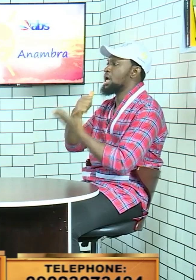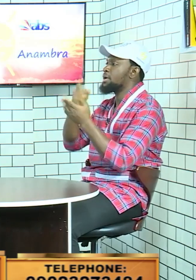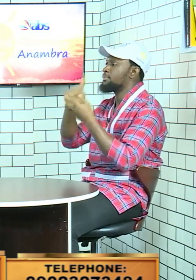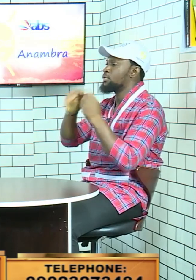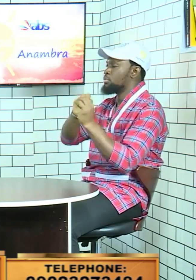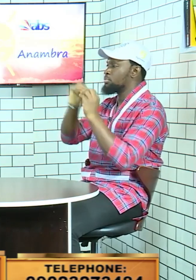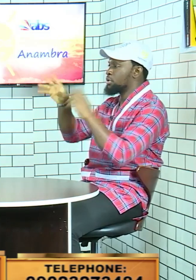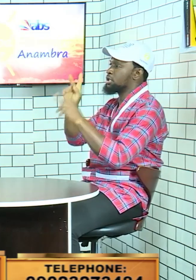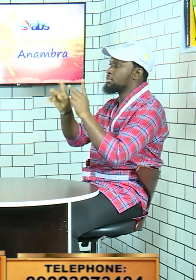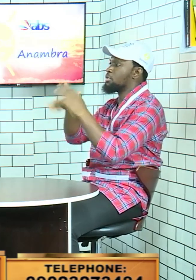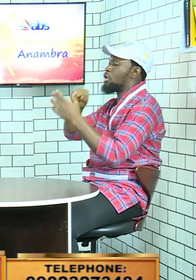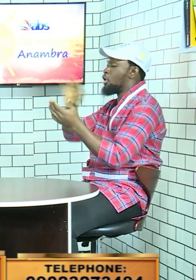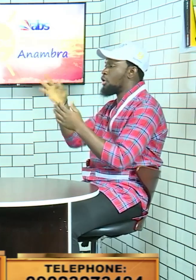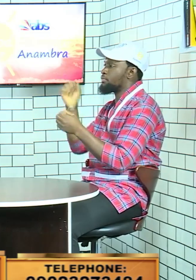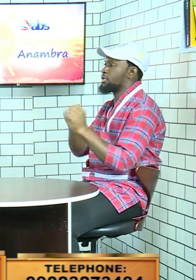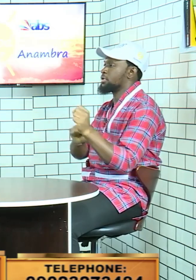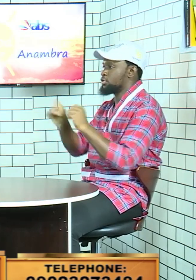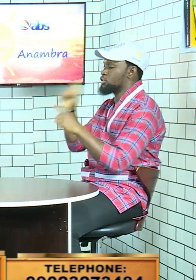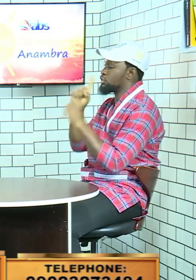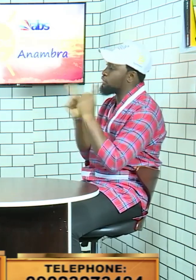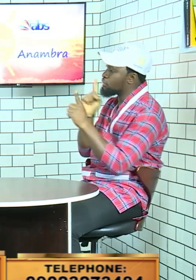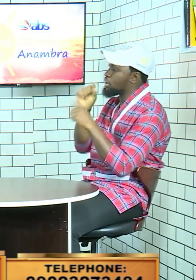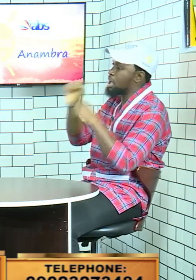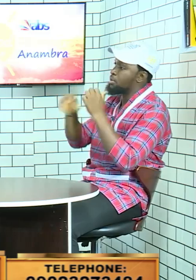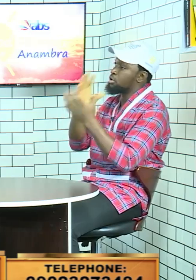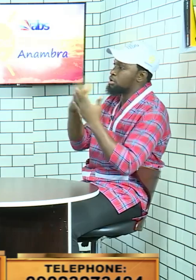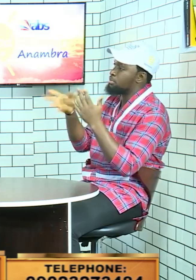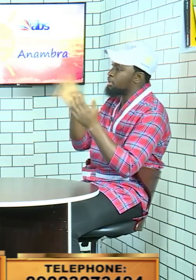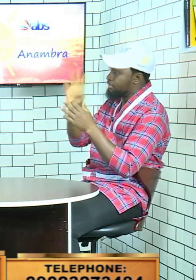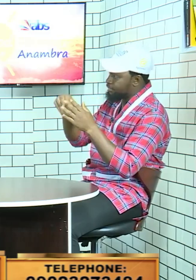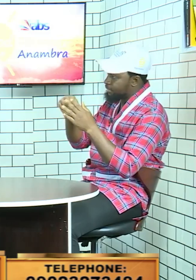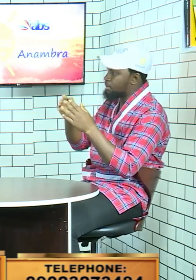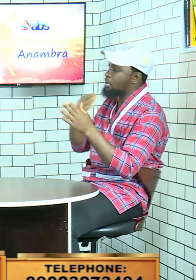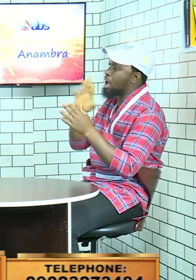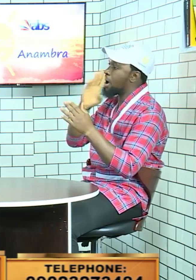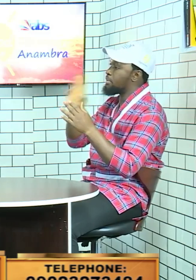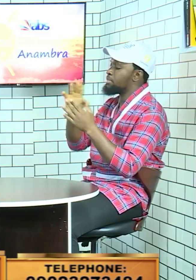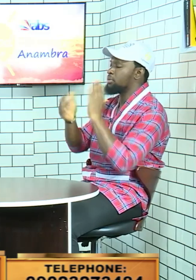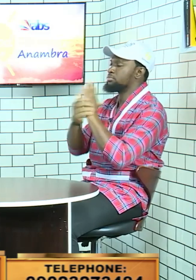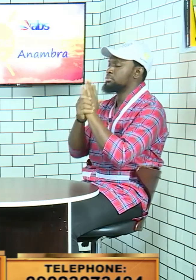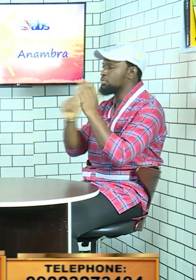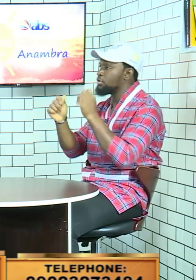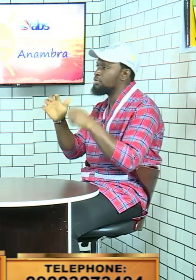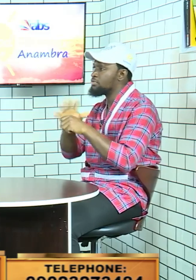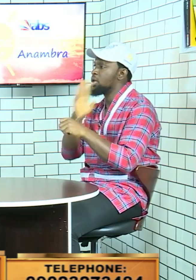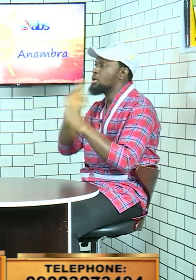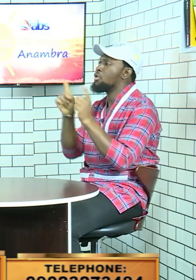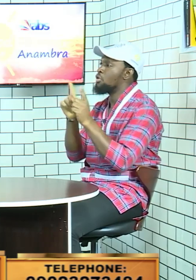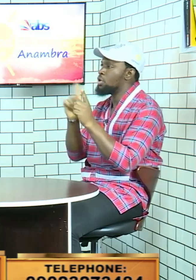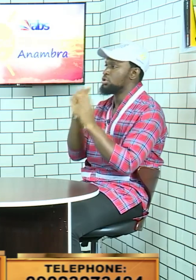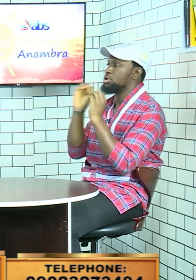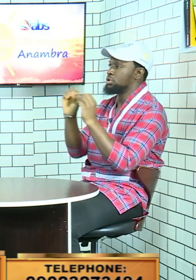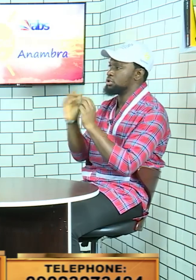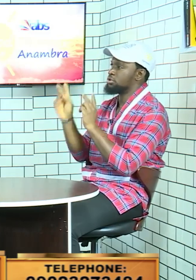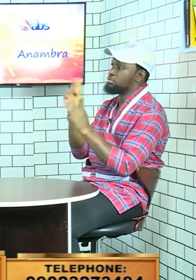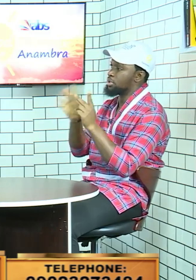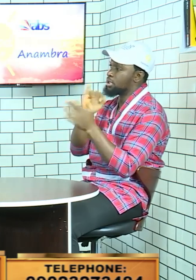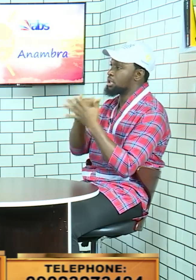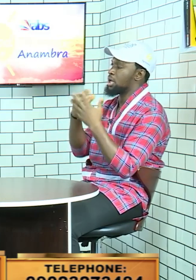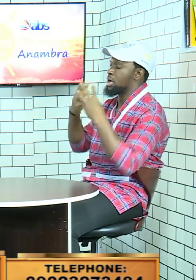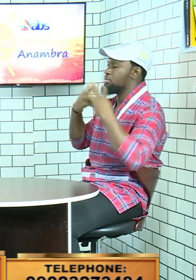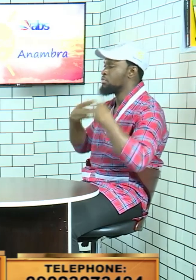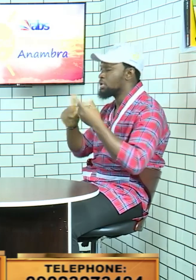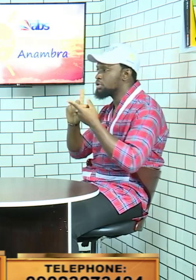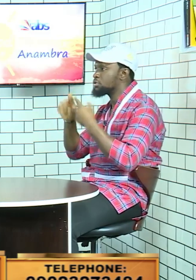these people off the street? I mean, we have talked about some of them being skillful, and they are also teaching people that are willing to